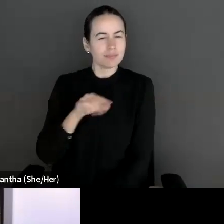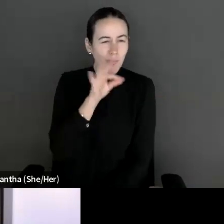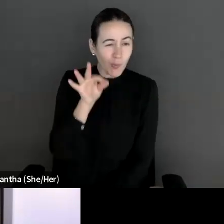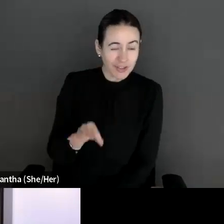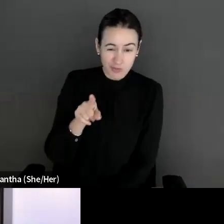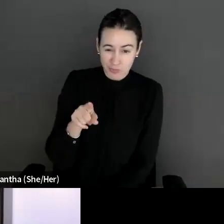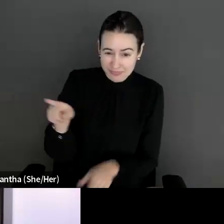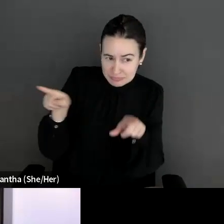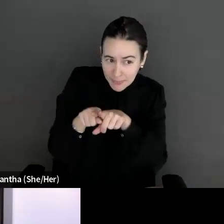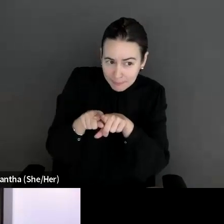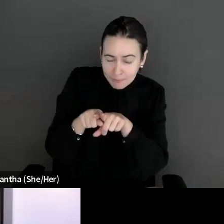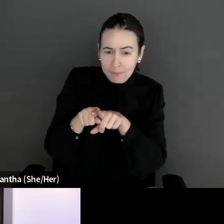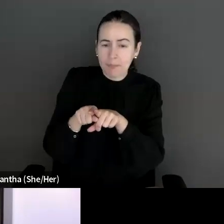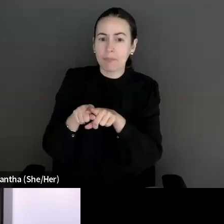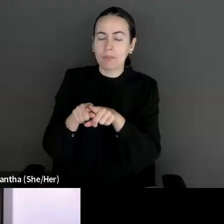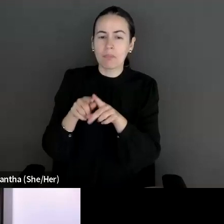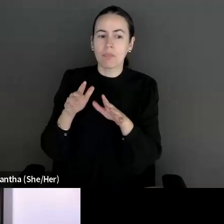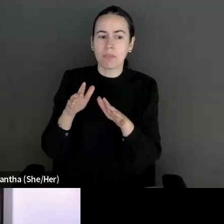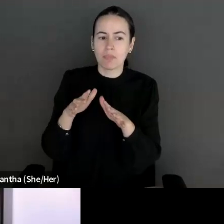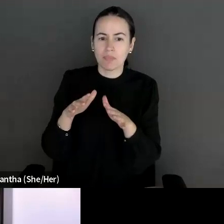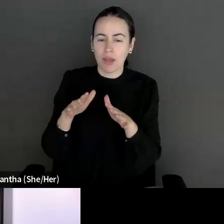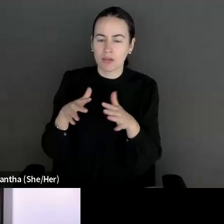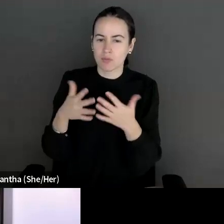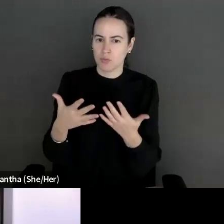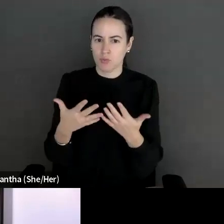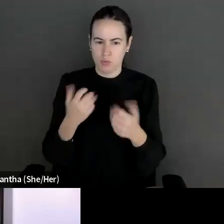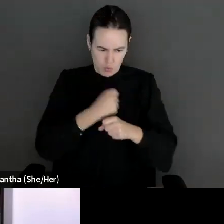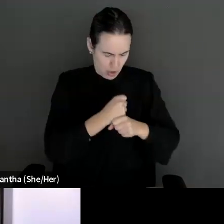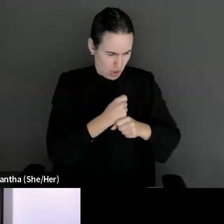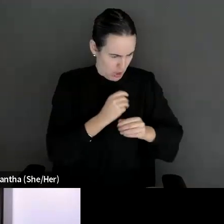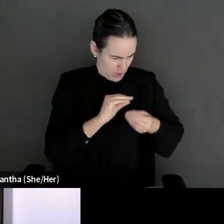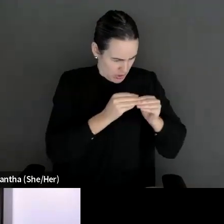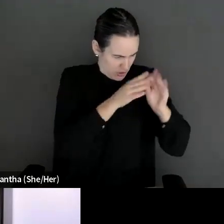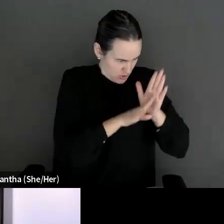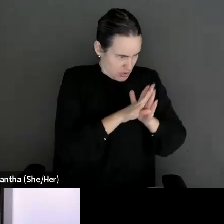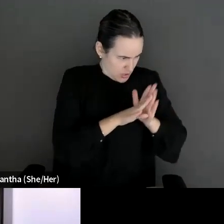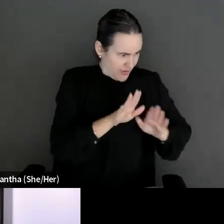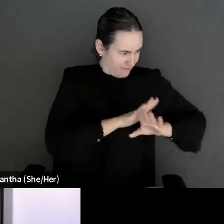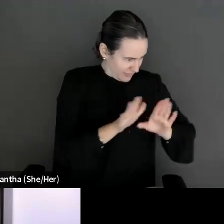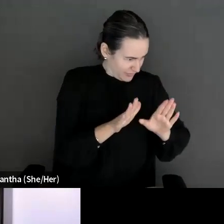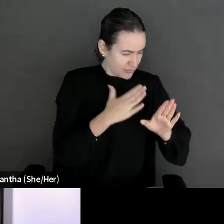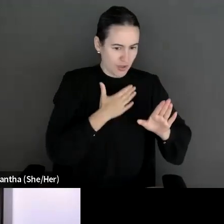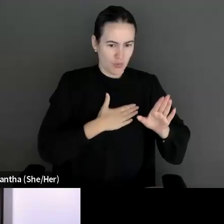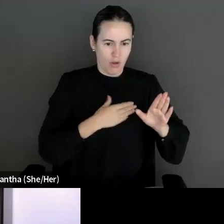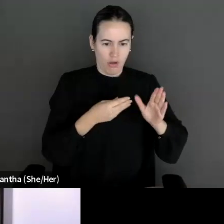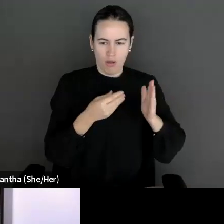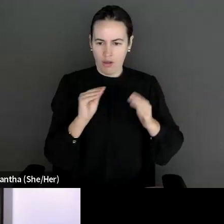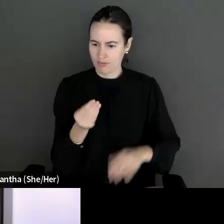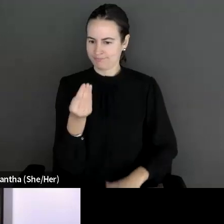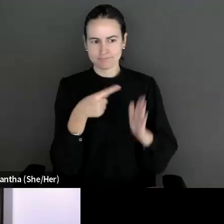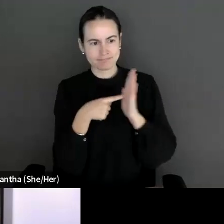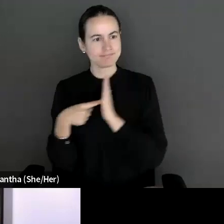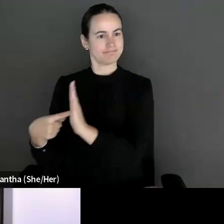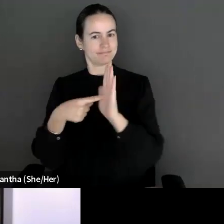experience in which you had any trouble sharing the final product with the community, with the raters that were actually going to use them,